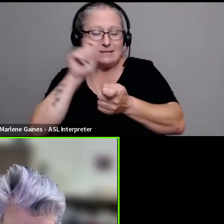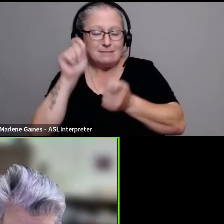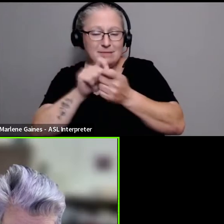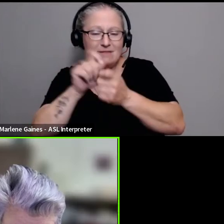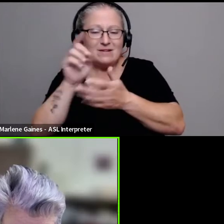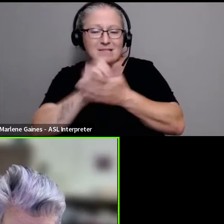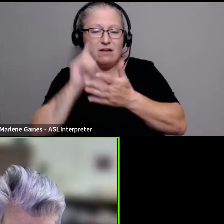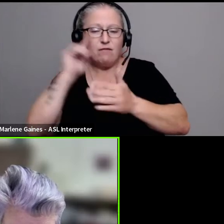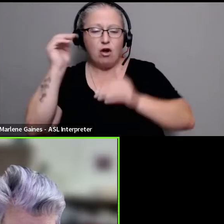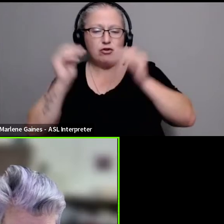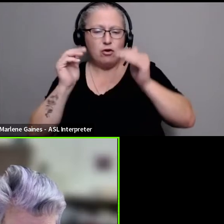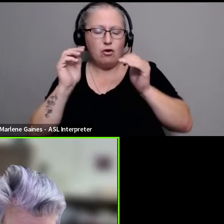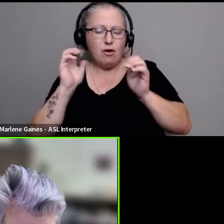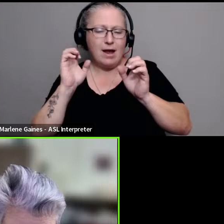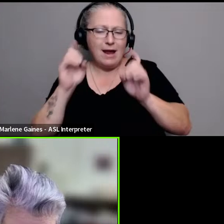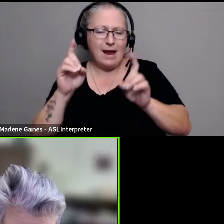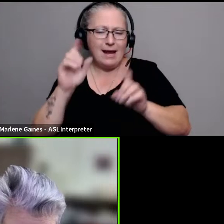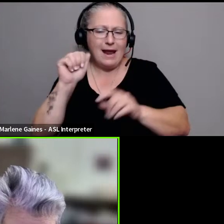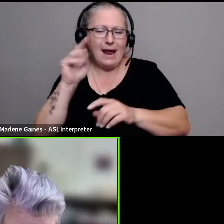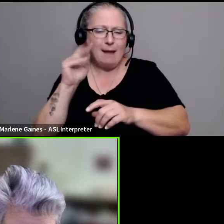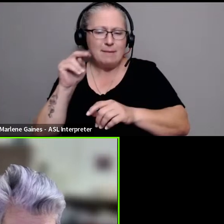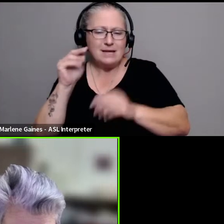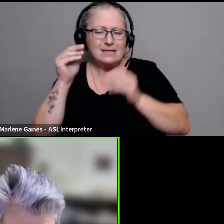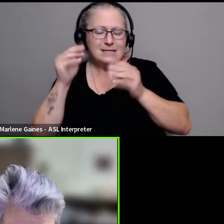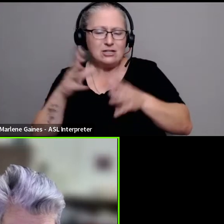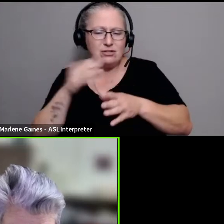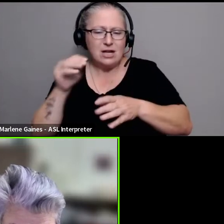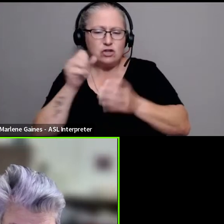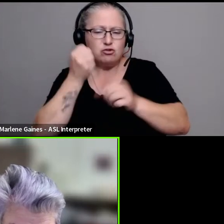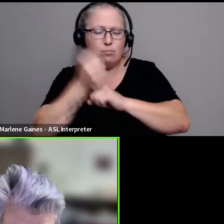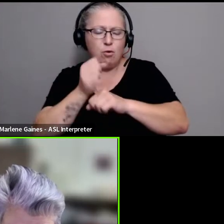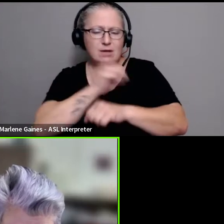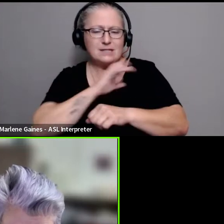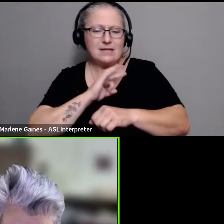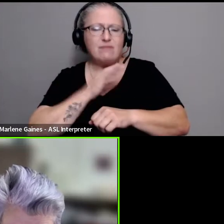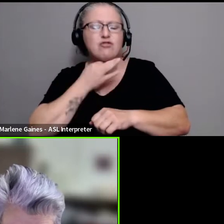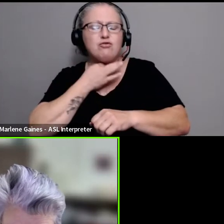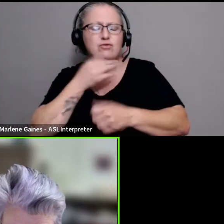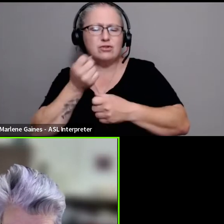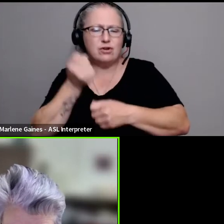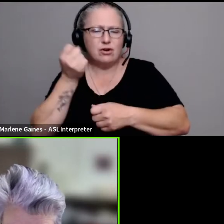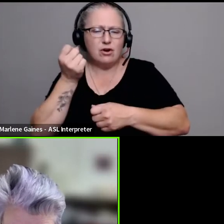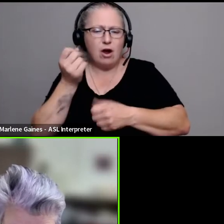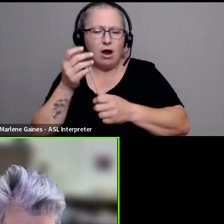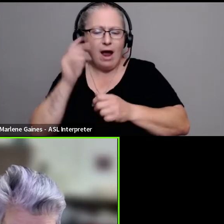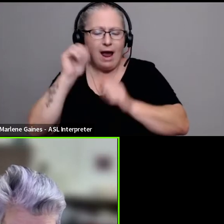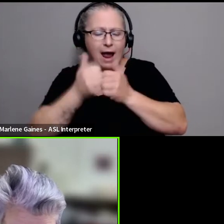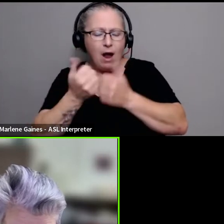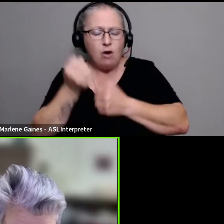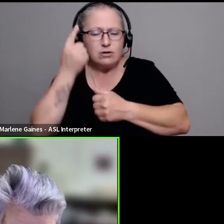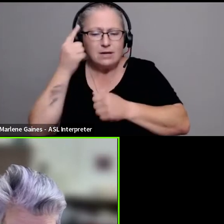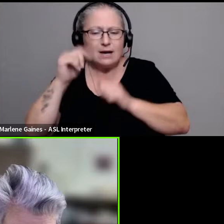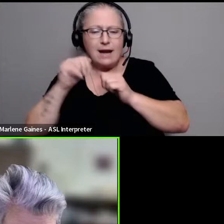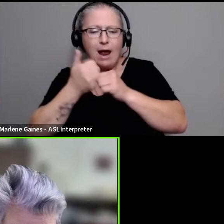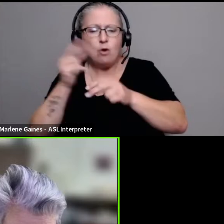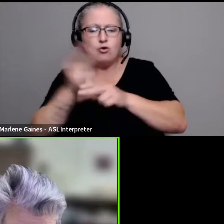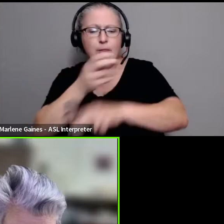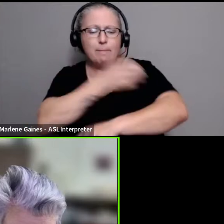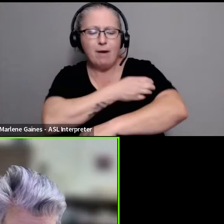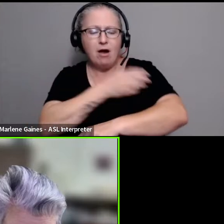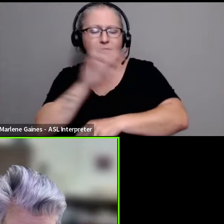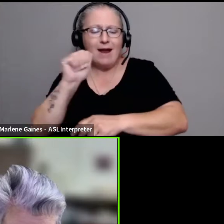adult ed admin, teachers, and support staff who are curious to understand and how to use the power of artificial